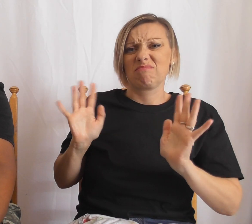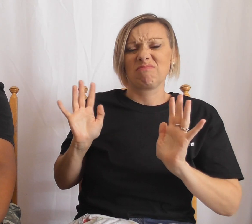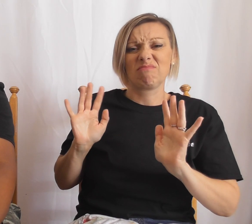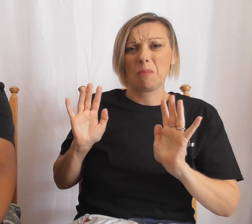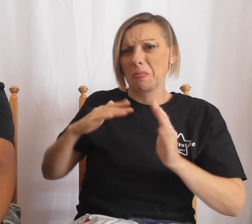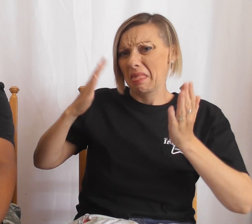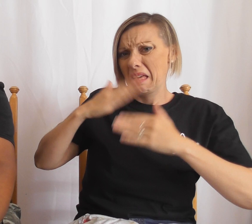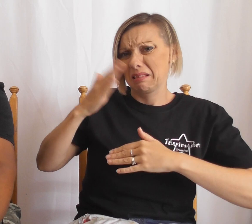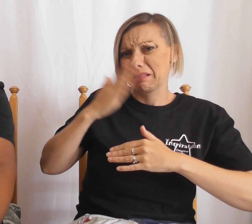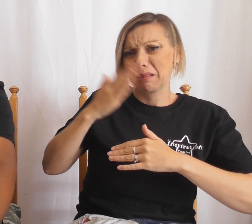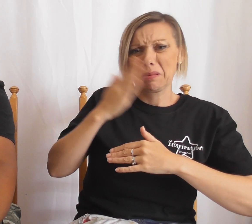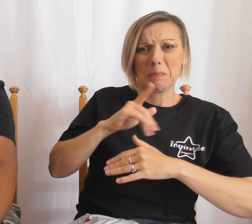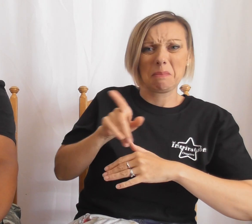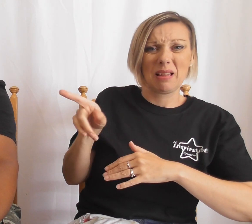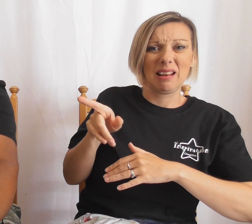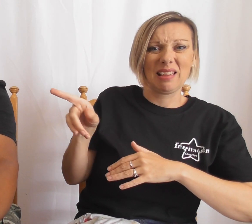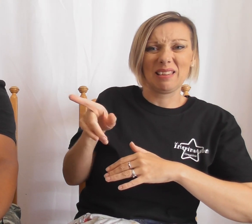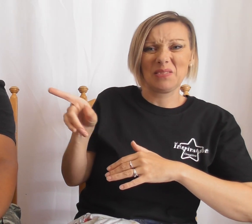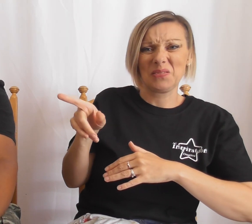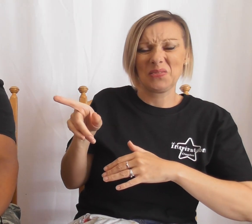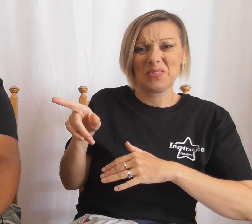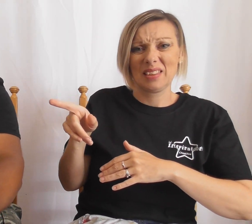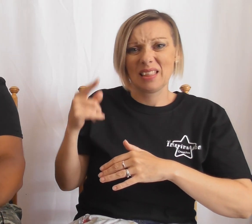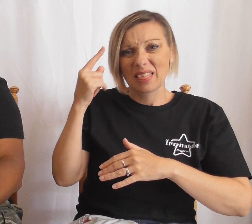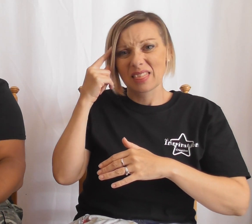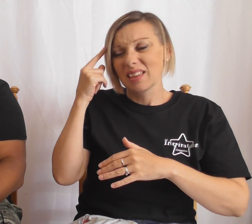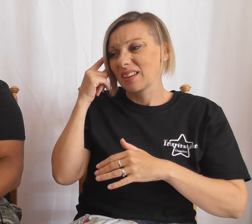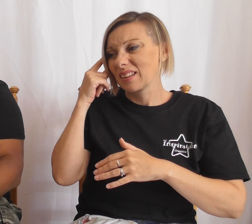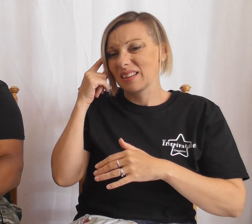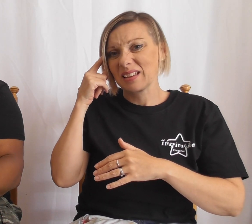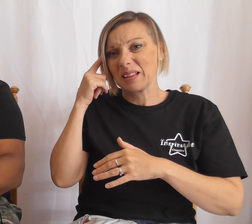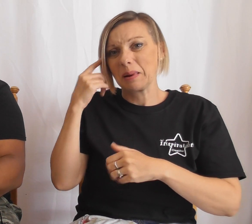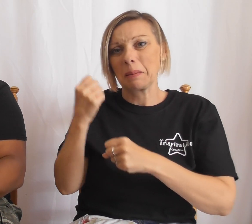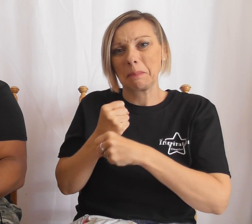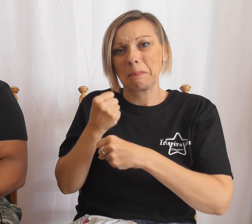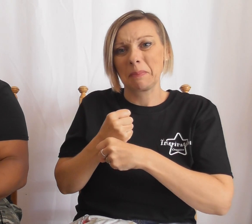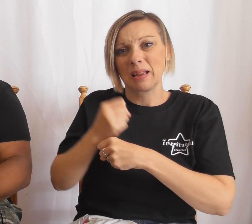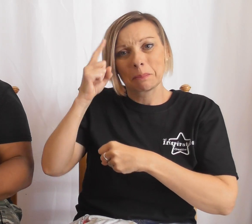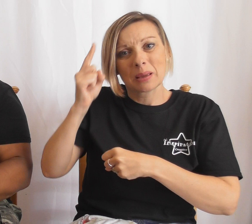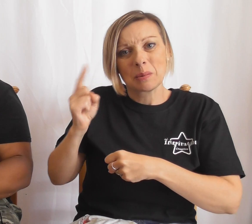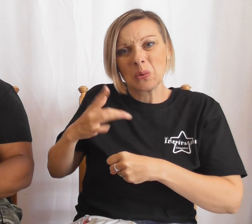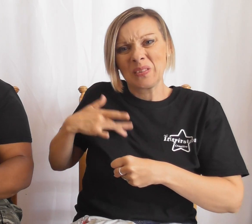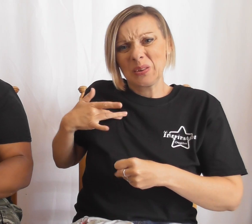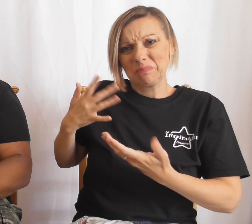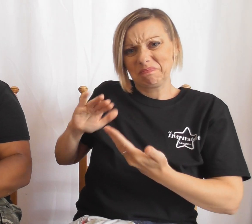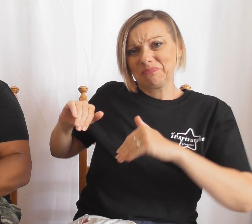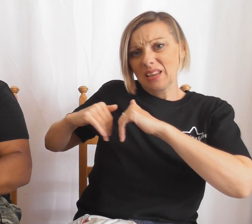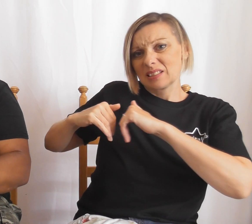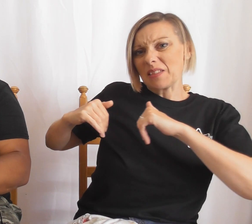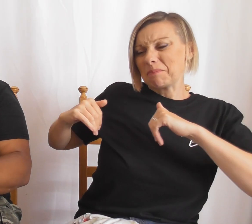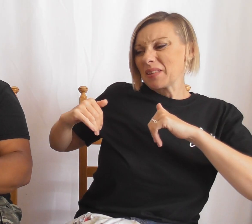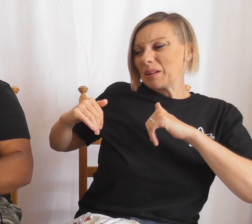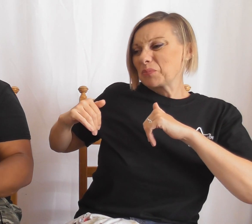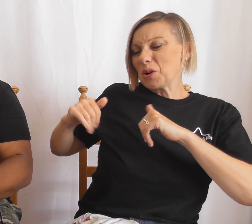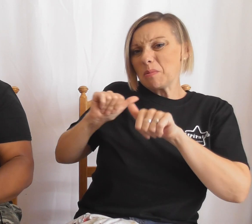really smelly, and I think he's making them feel uncomfortable as well.